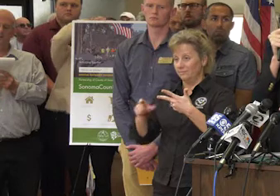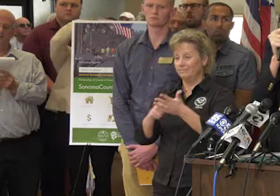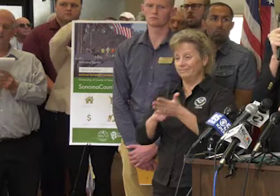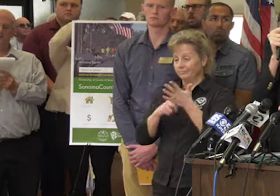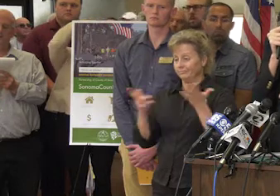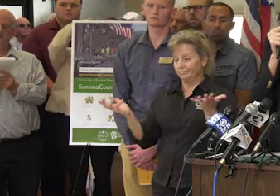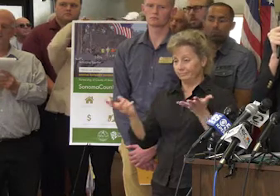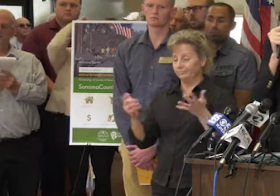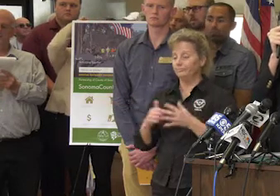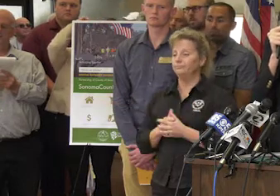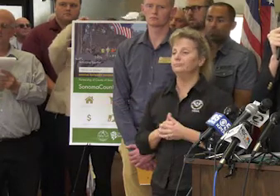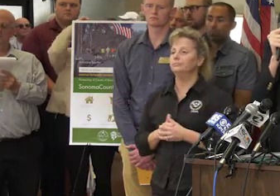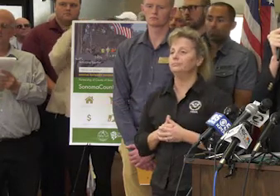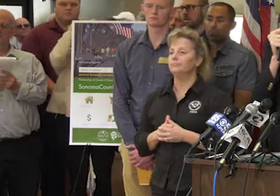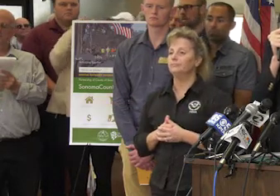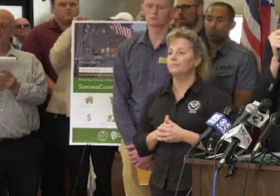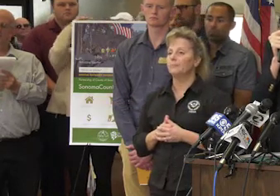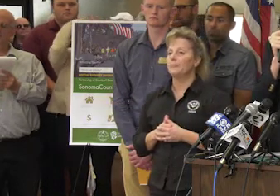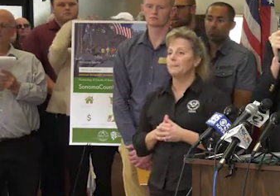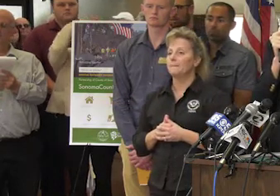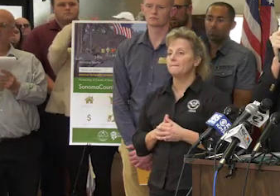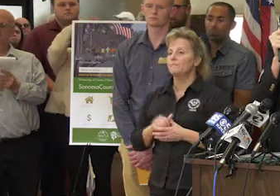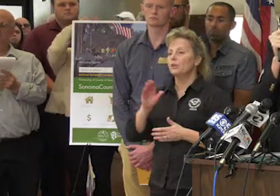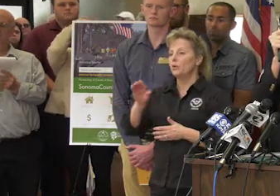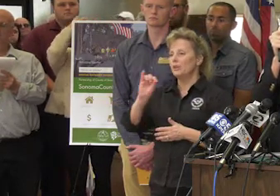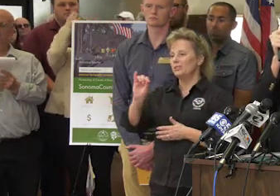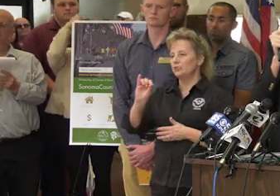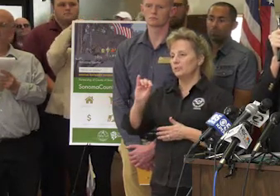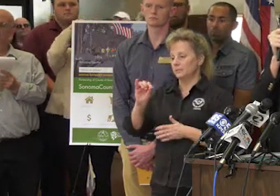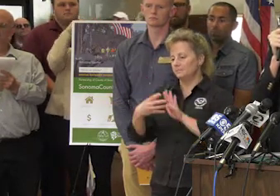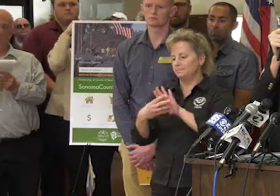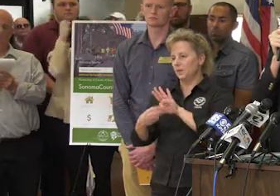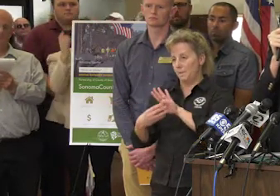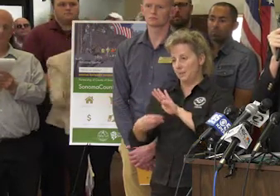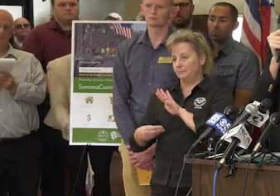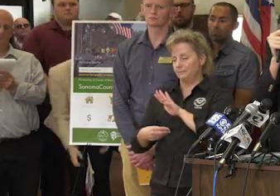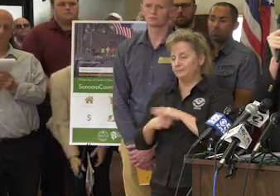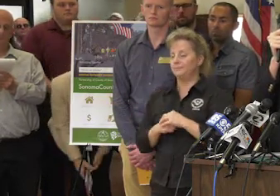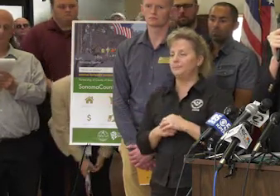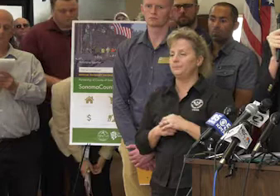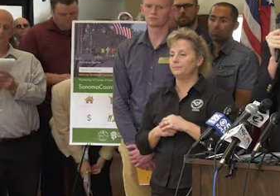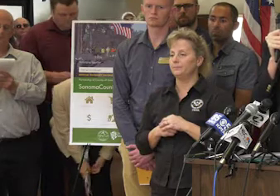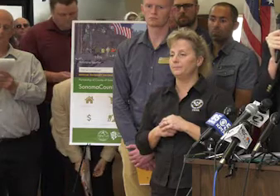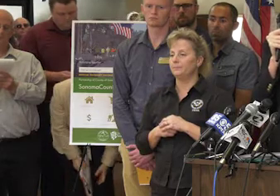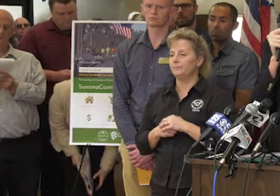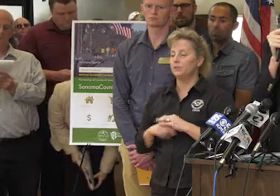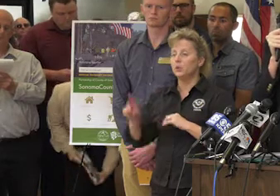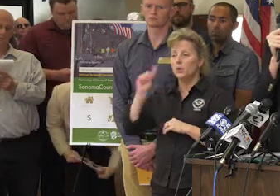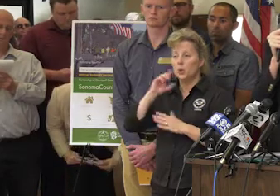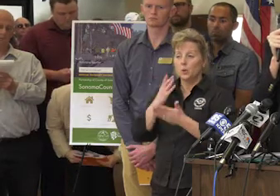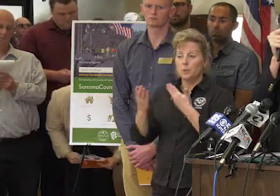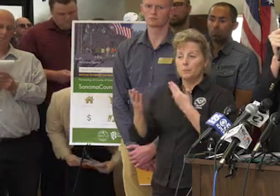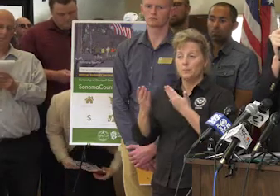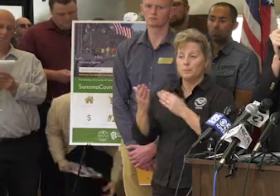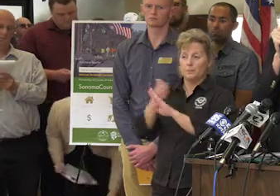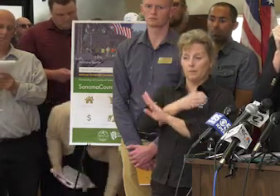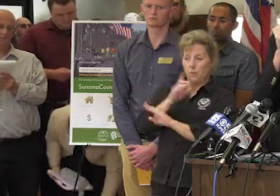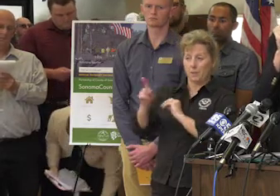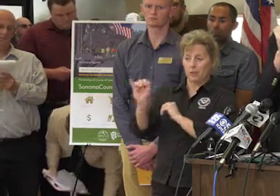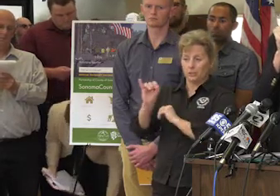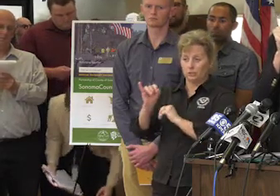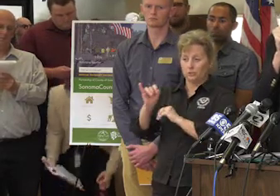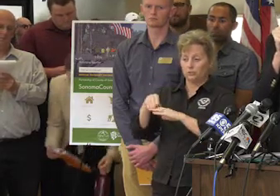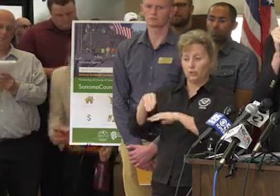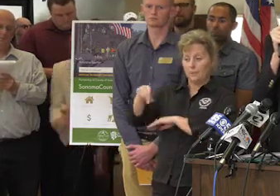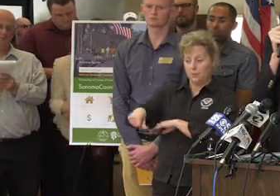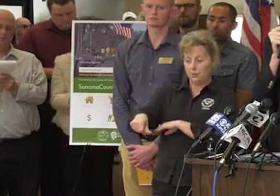the copy of your insurance. You heard earlier about the insurance reimbursement and that,